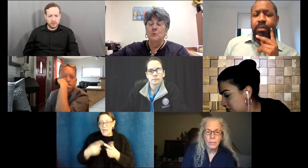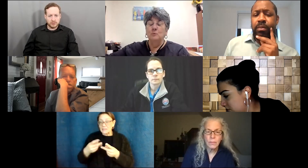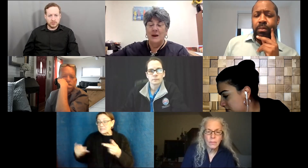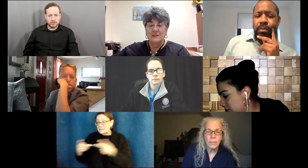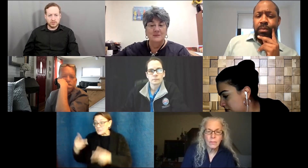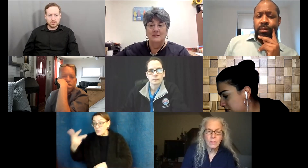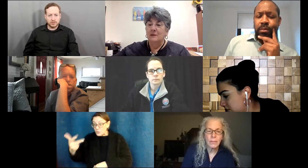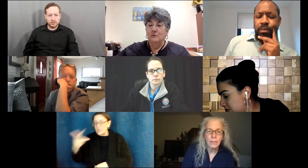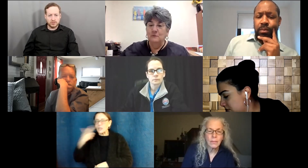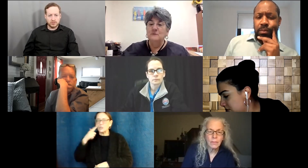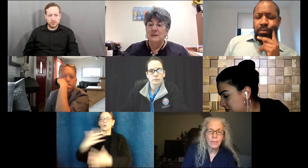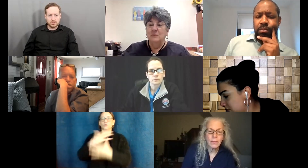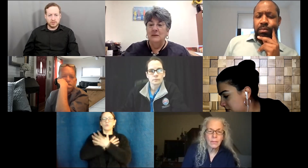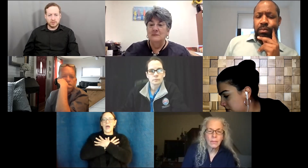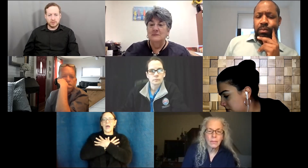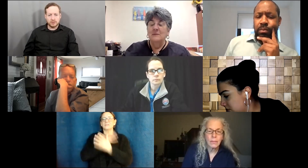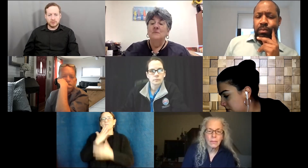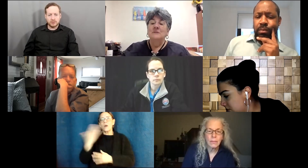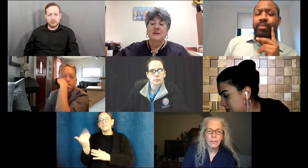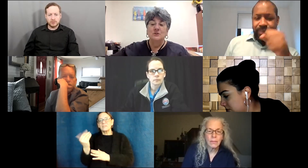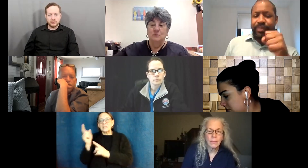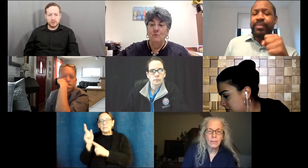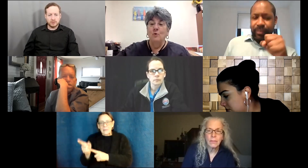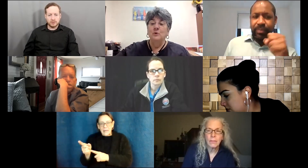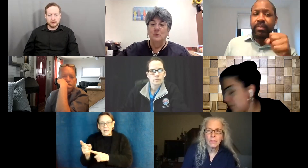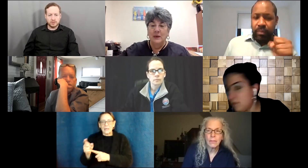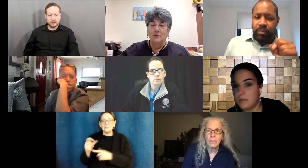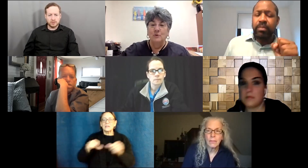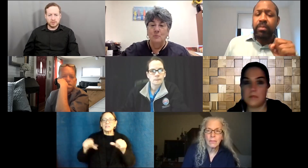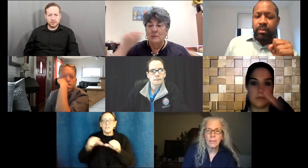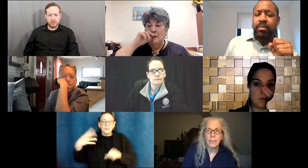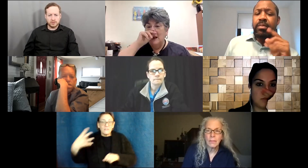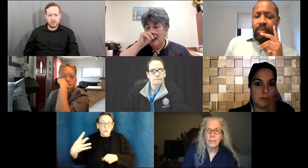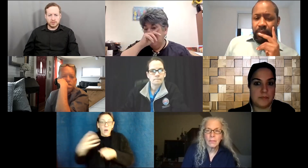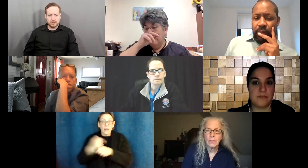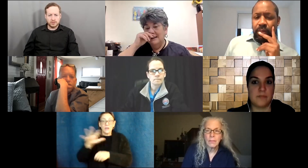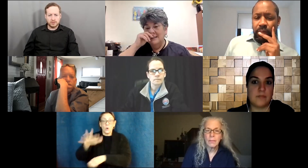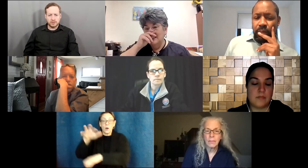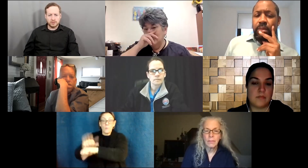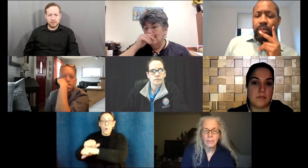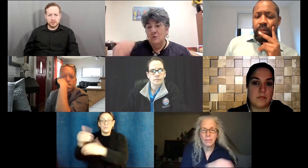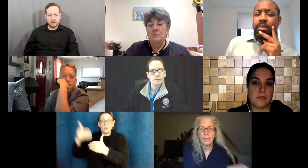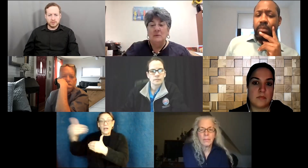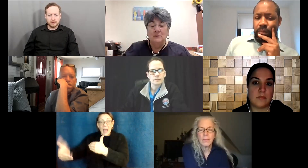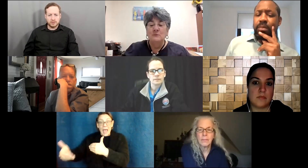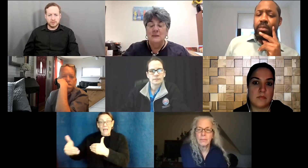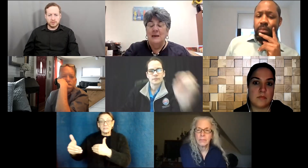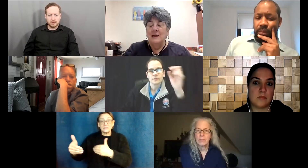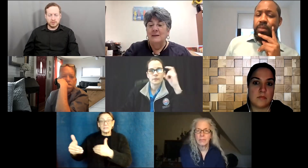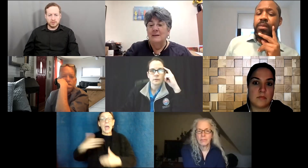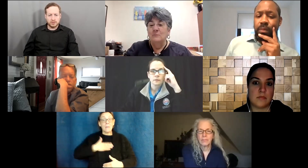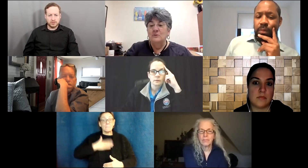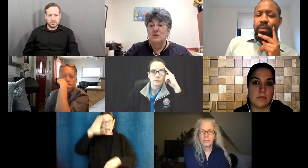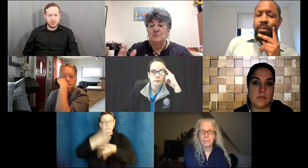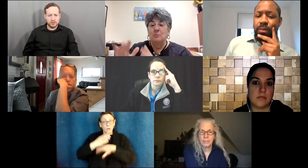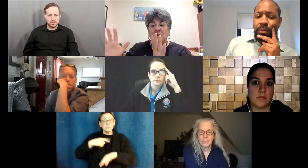you will rest for 15 minutes. Station 4, you will get your appointment. And he said he saw people using that